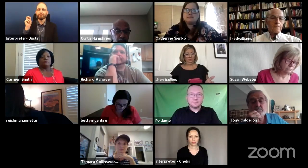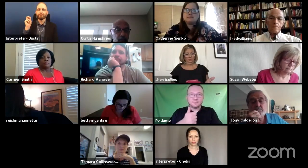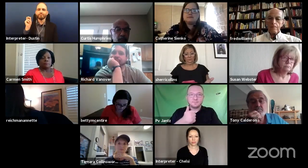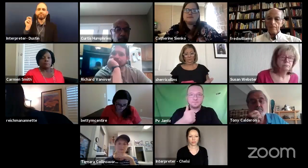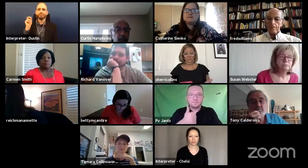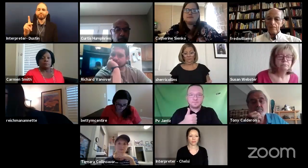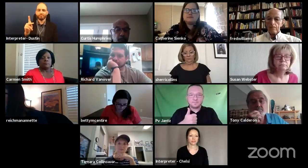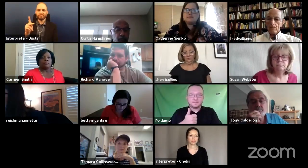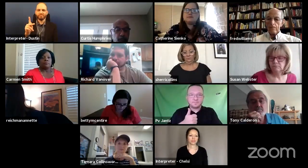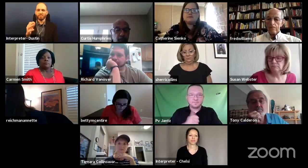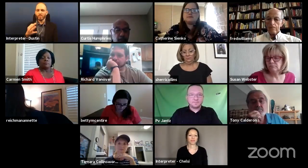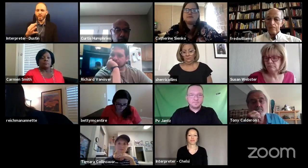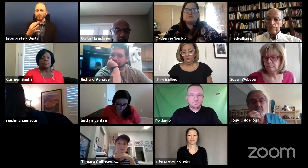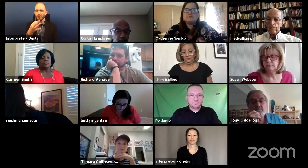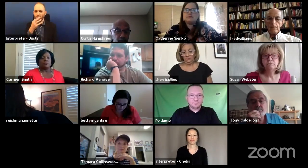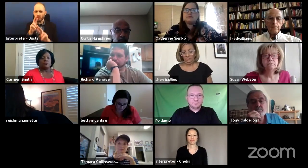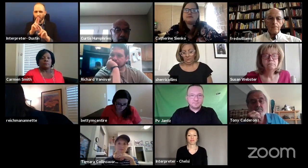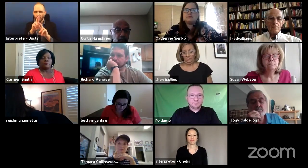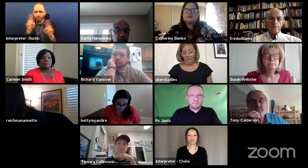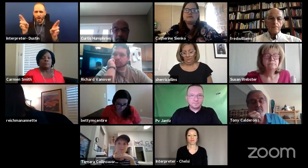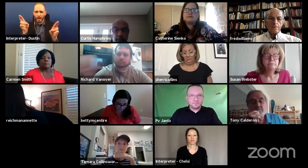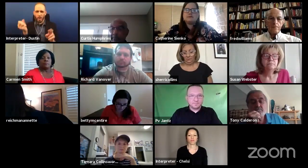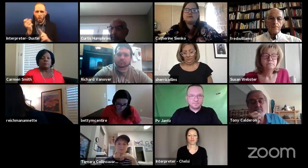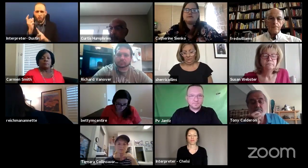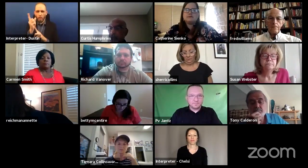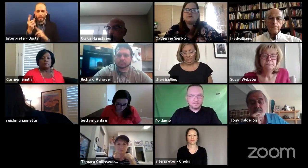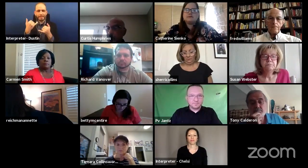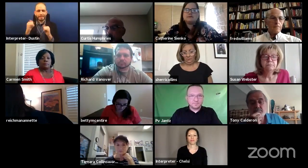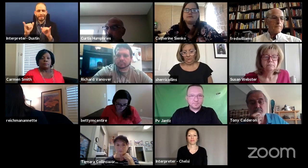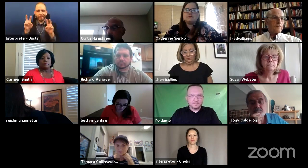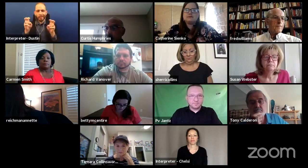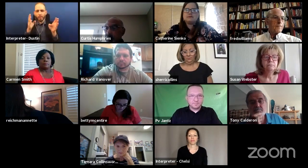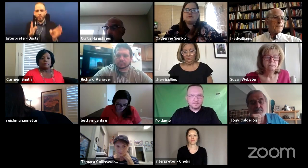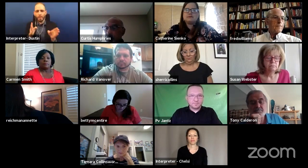We're getting ready to go. Just give it 1 second. Still preparing.